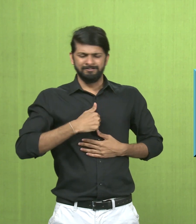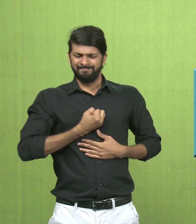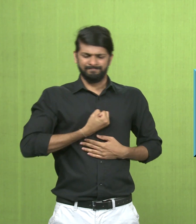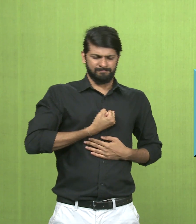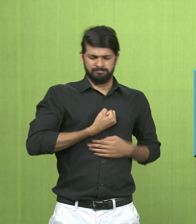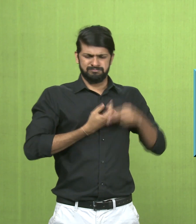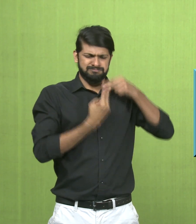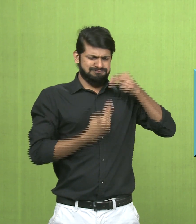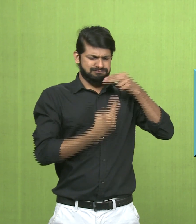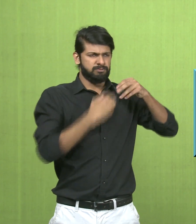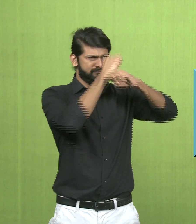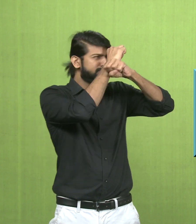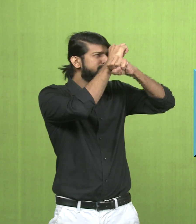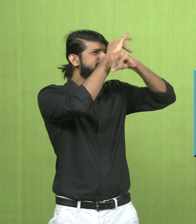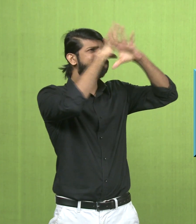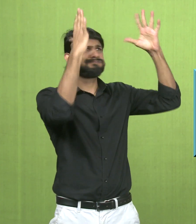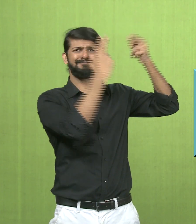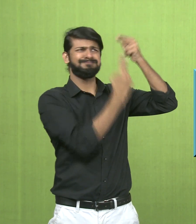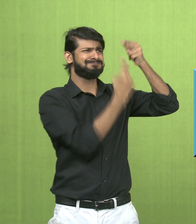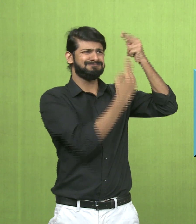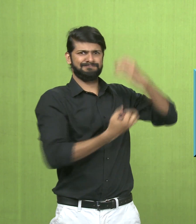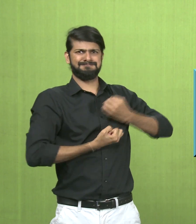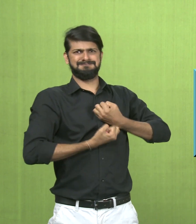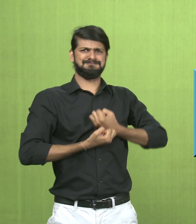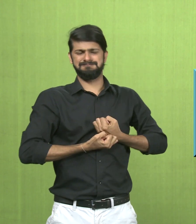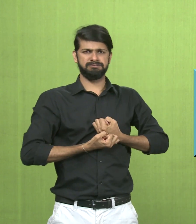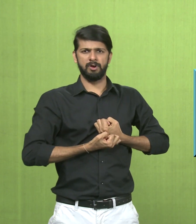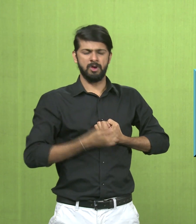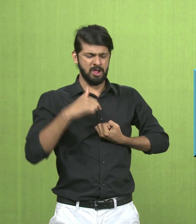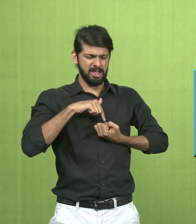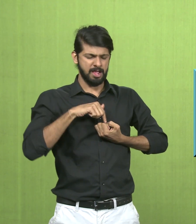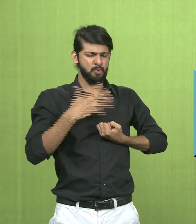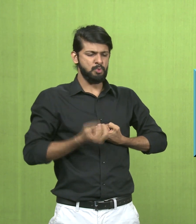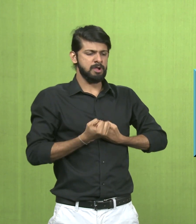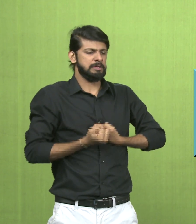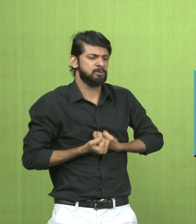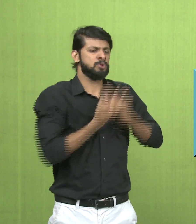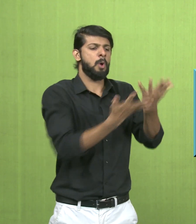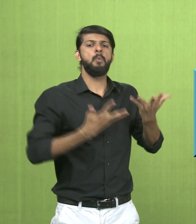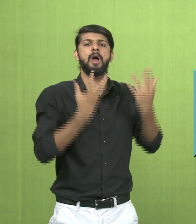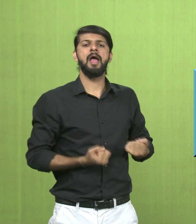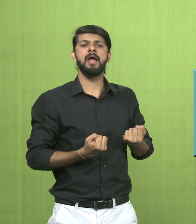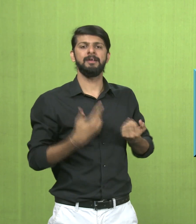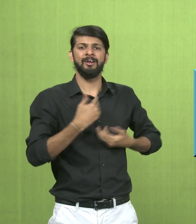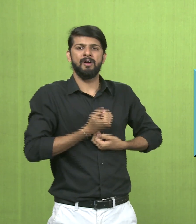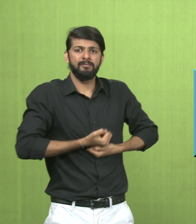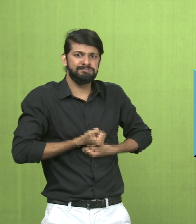Humans always required some means to express their deep-rooted desire in their